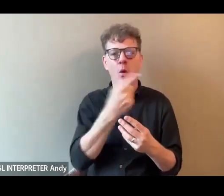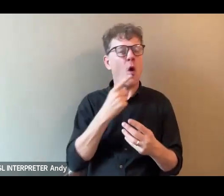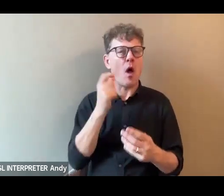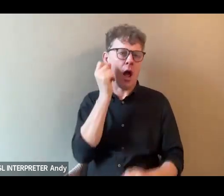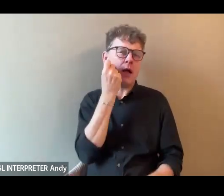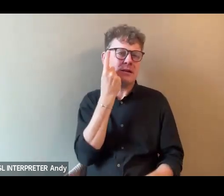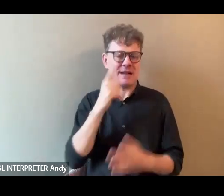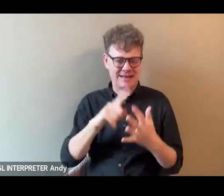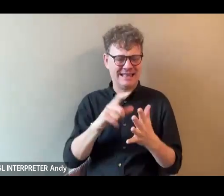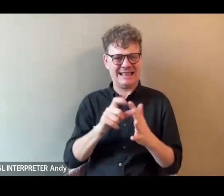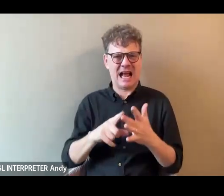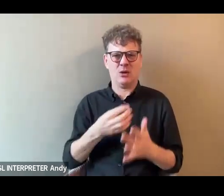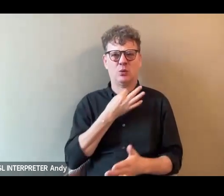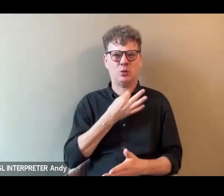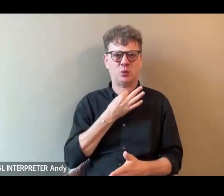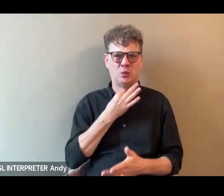for EDI.